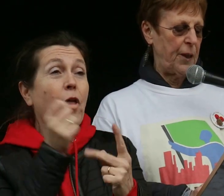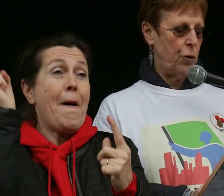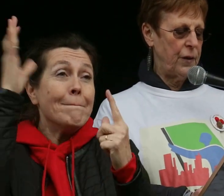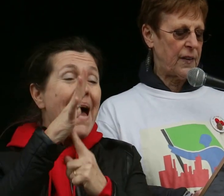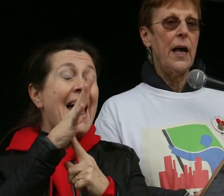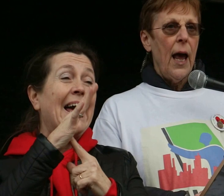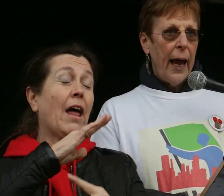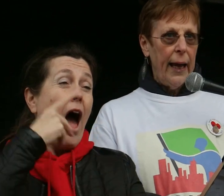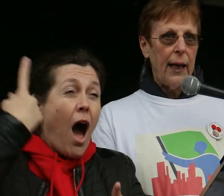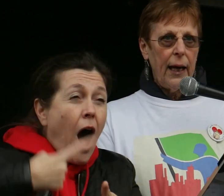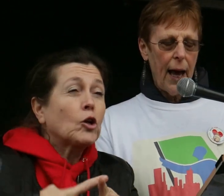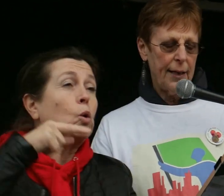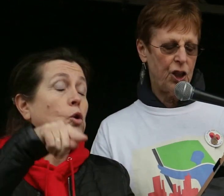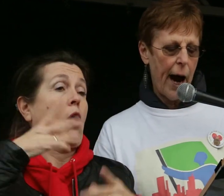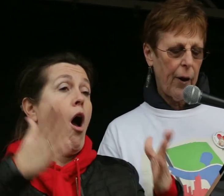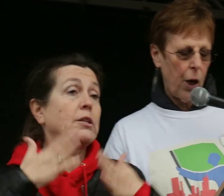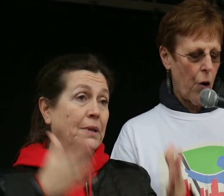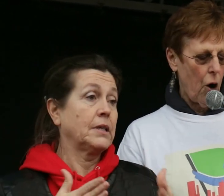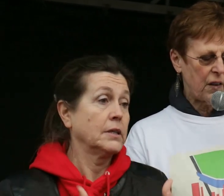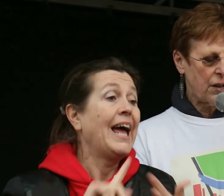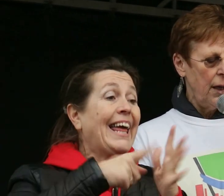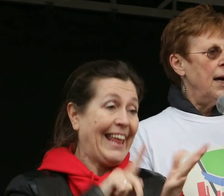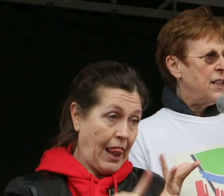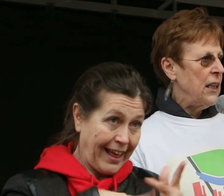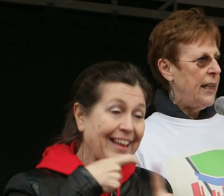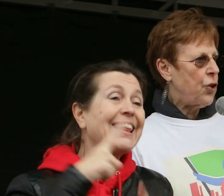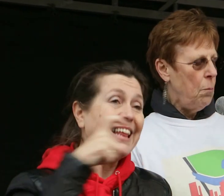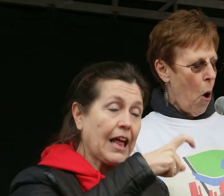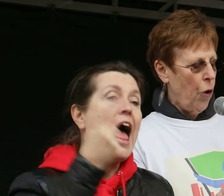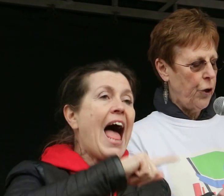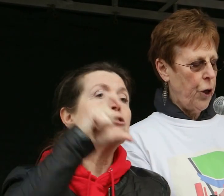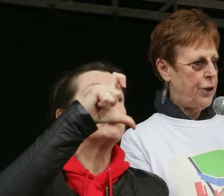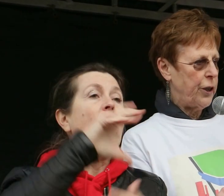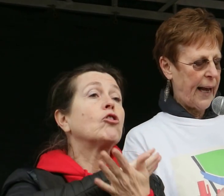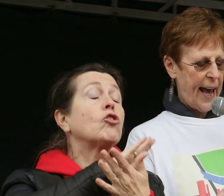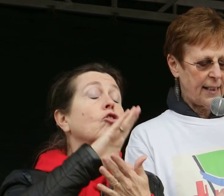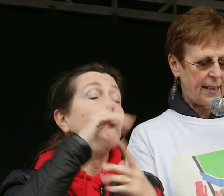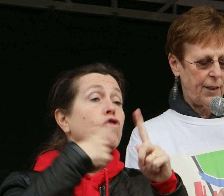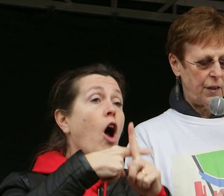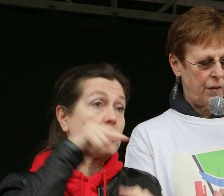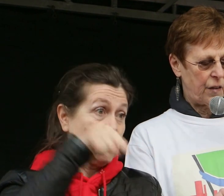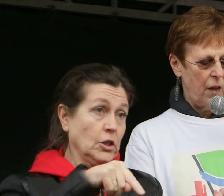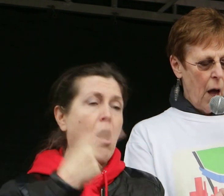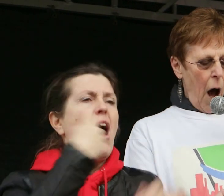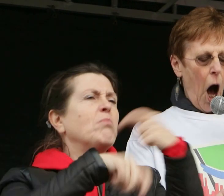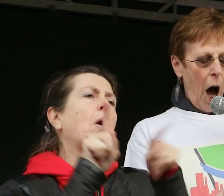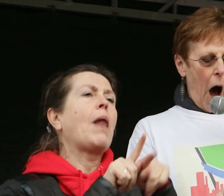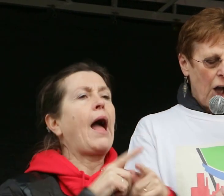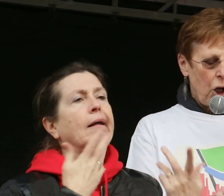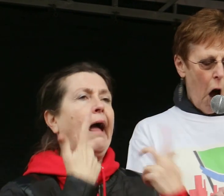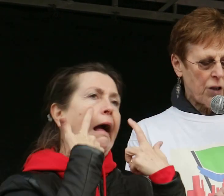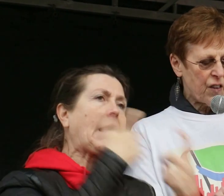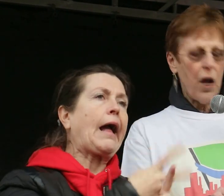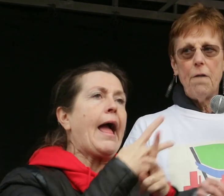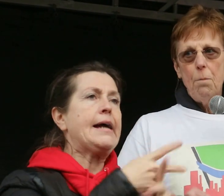acute hospitals, Ealing and Charing Cross, to little more than urgent care centres.